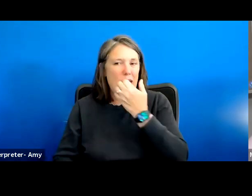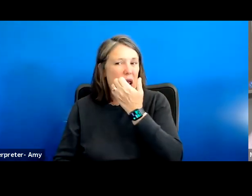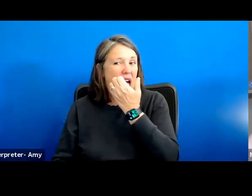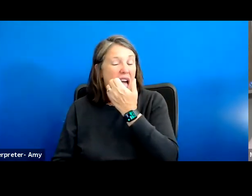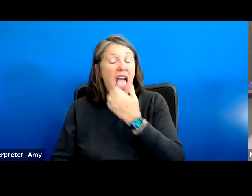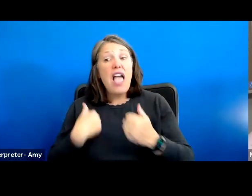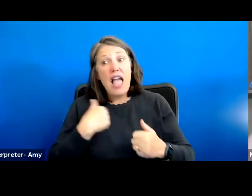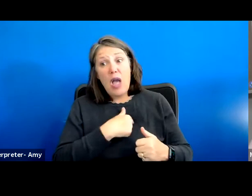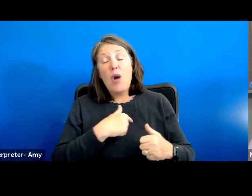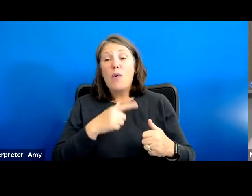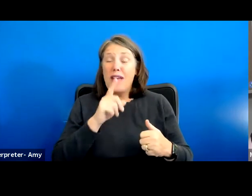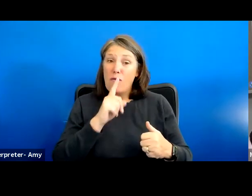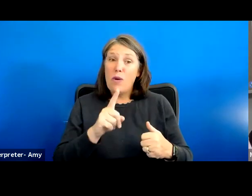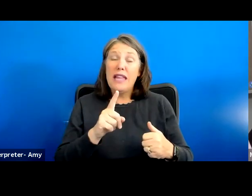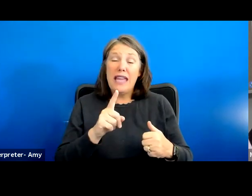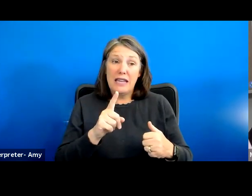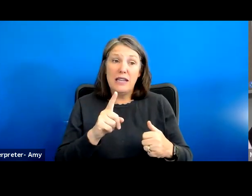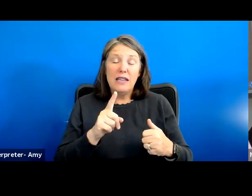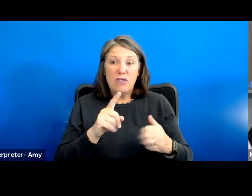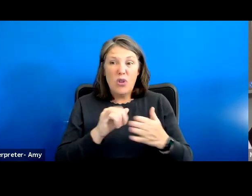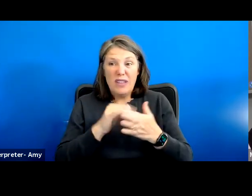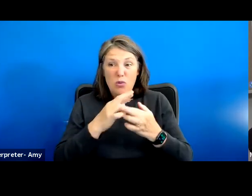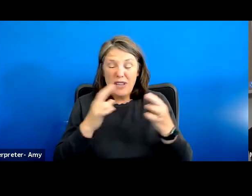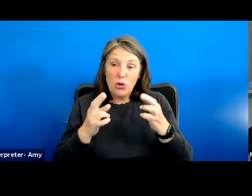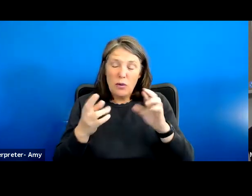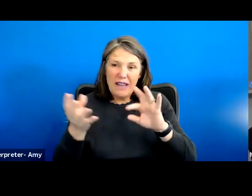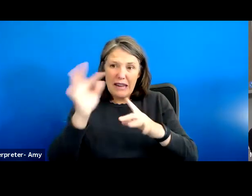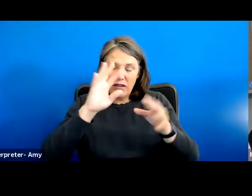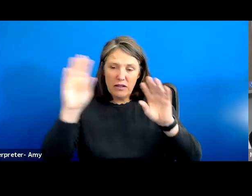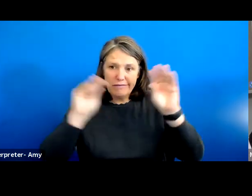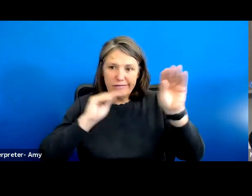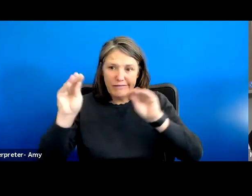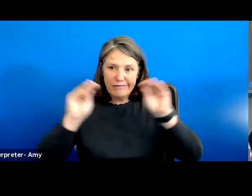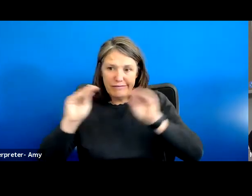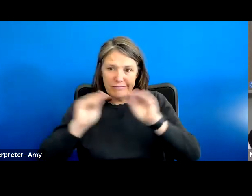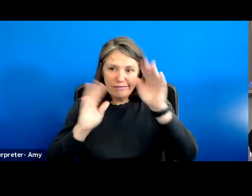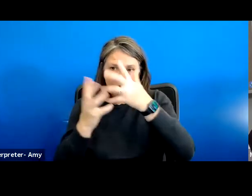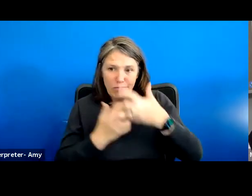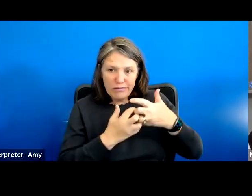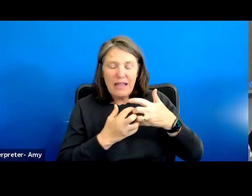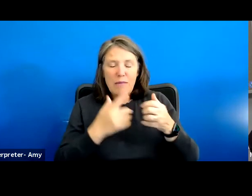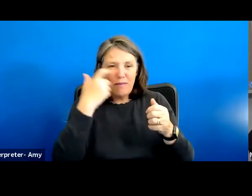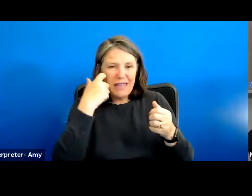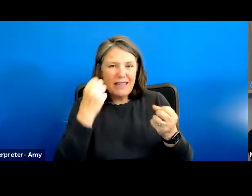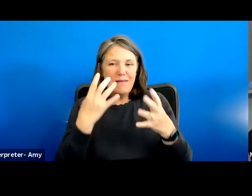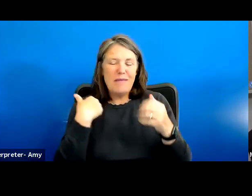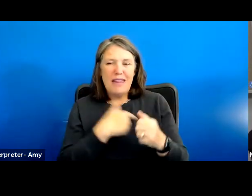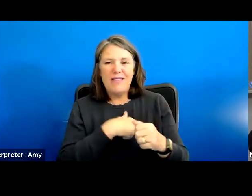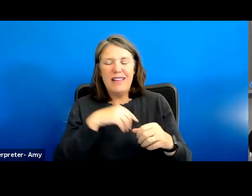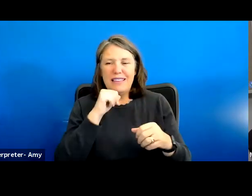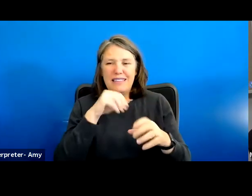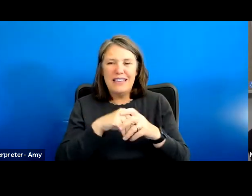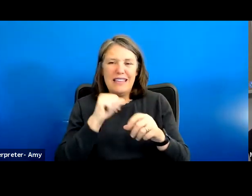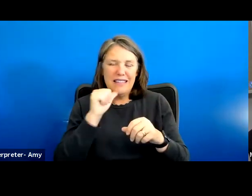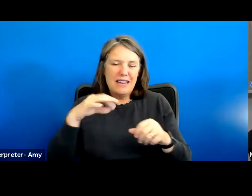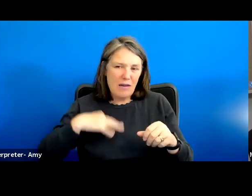we've had to kind of knit a number of these resources together over the past year. Because as all of us in the nonprofit world know, funding